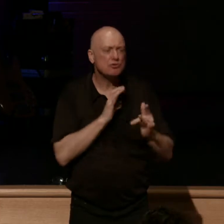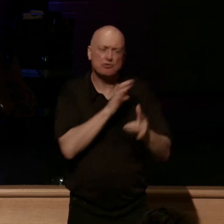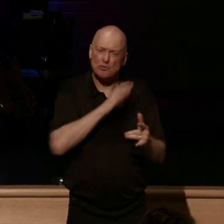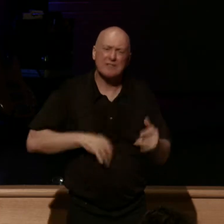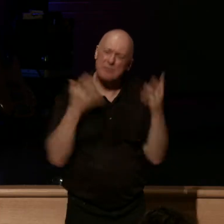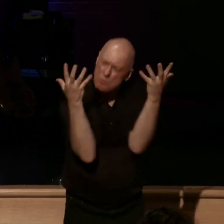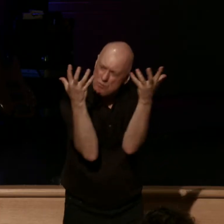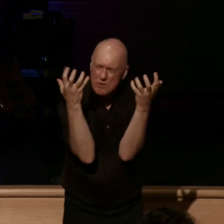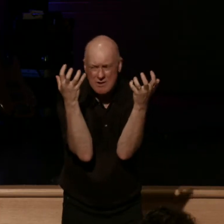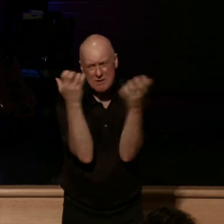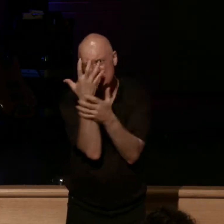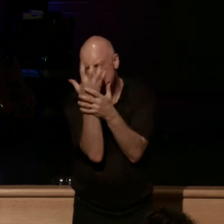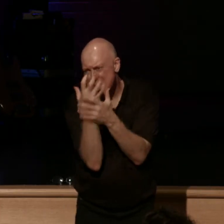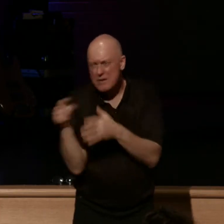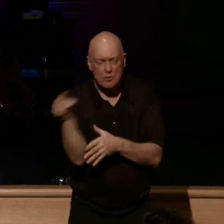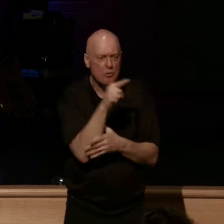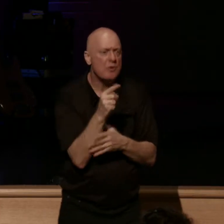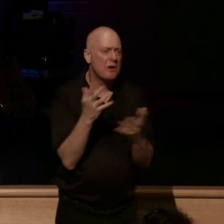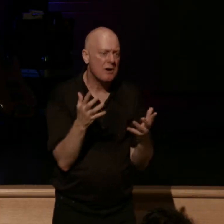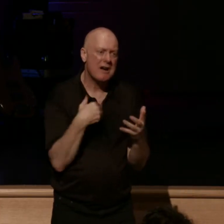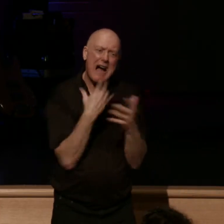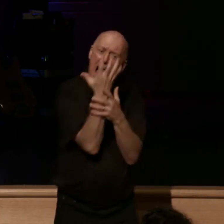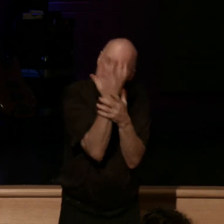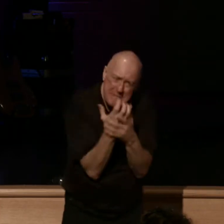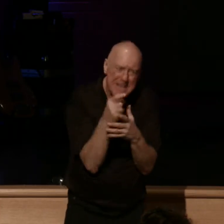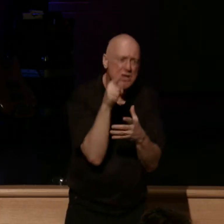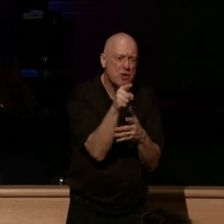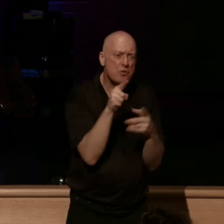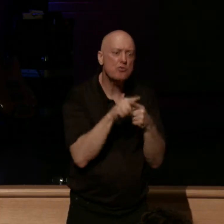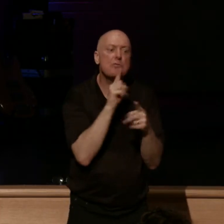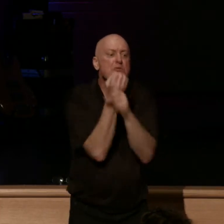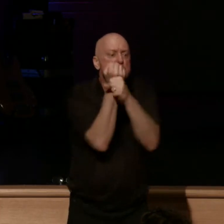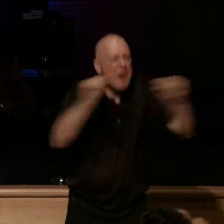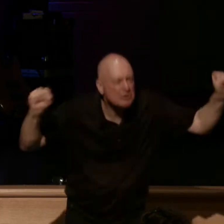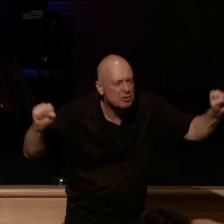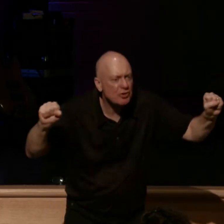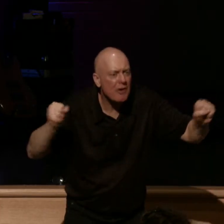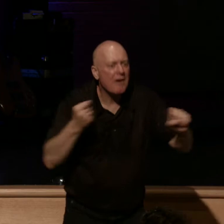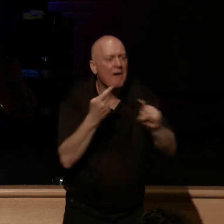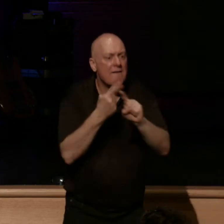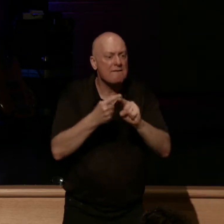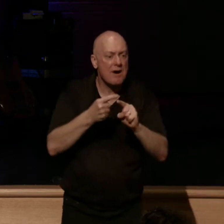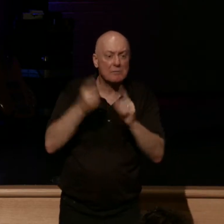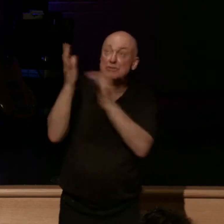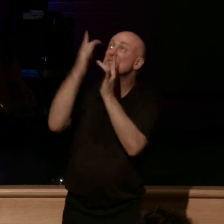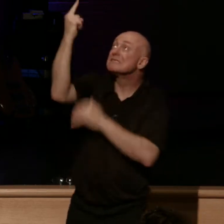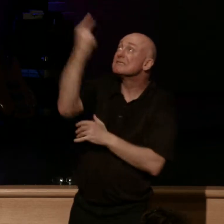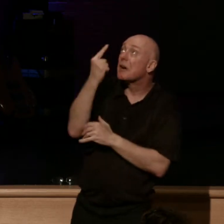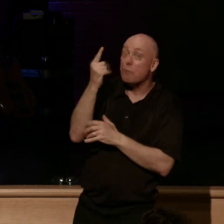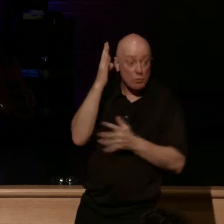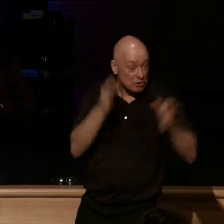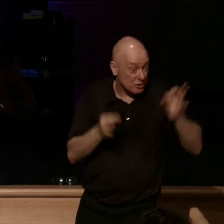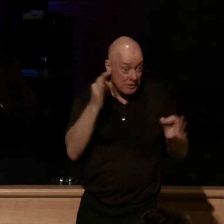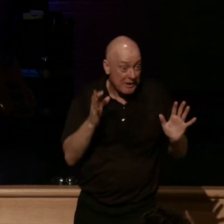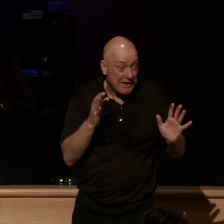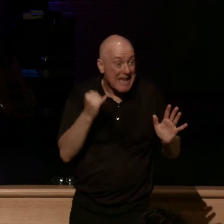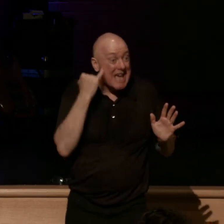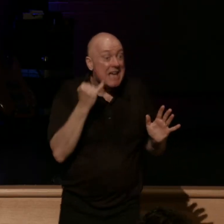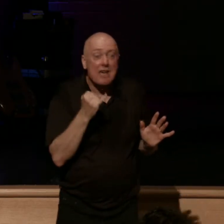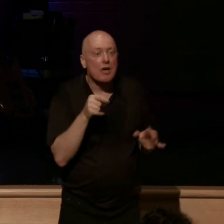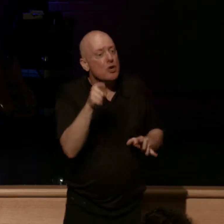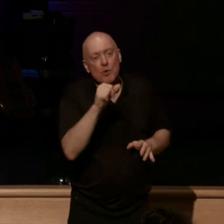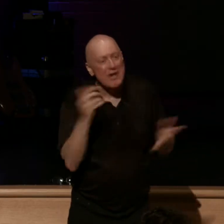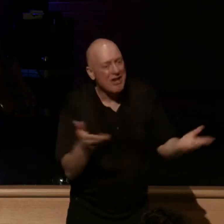Christ. Hey, listen, I beg you to be rescued from the coming judgment. You are here not